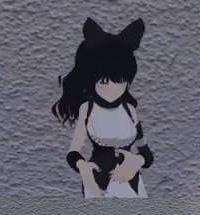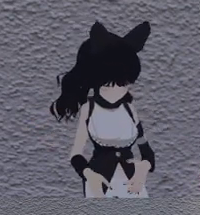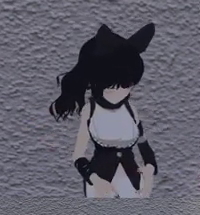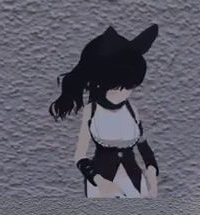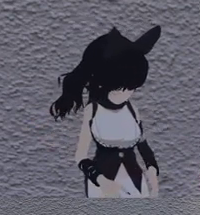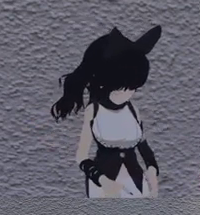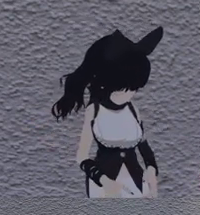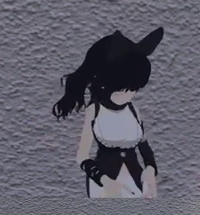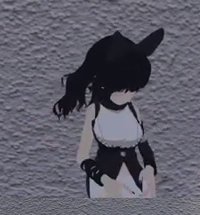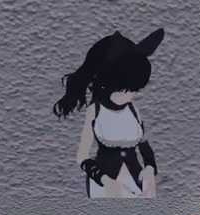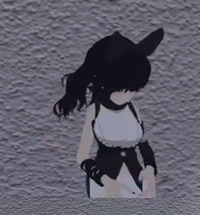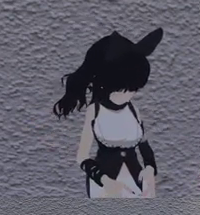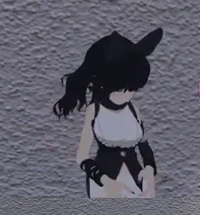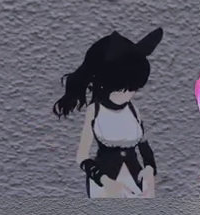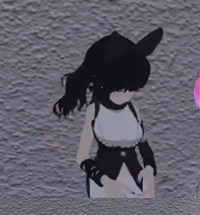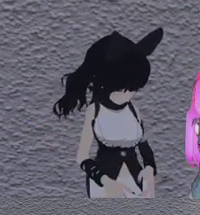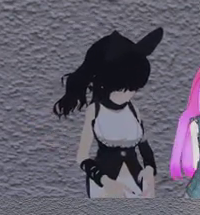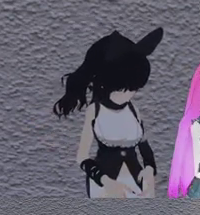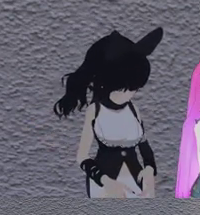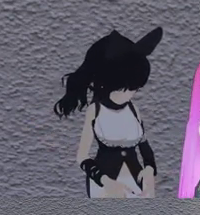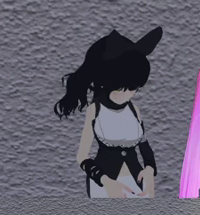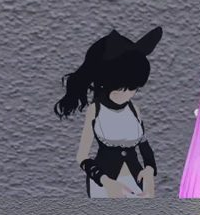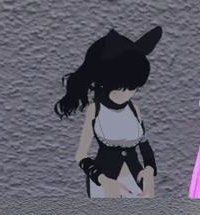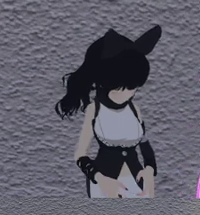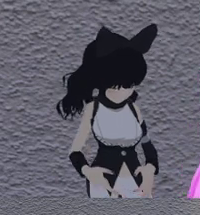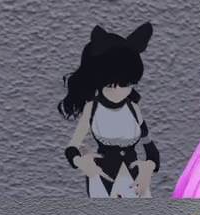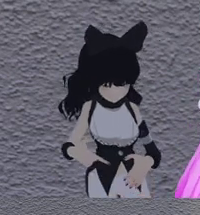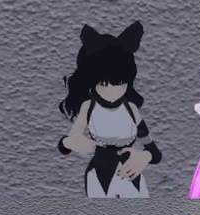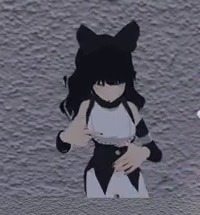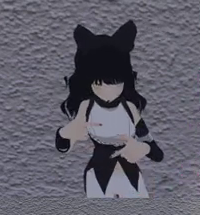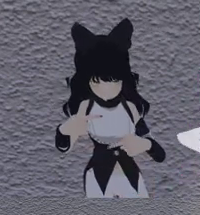I'm gonna crack my back. I'm gonna mute myself. You don't want to hear.